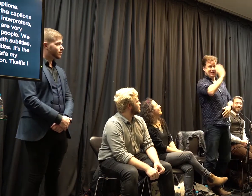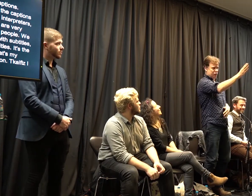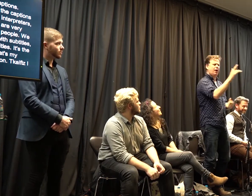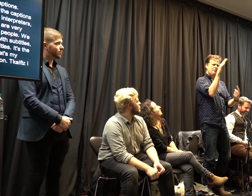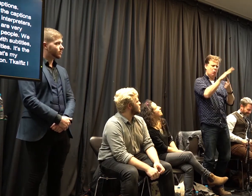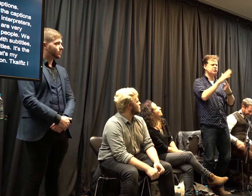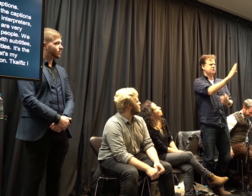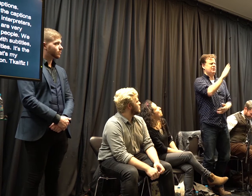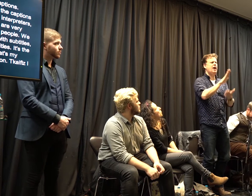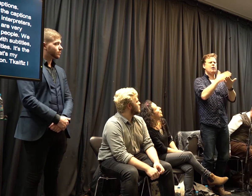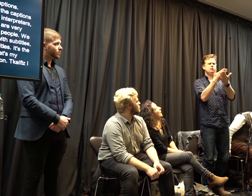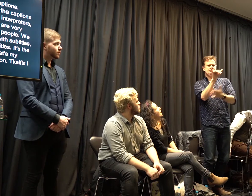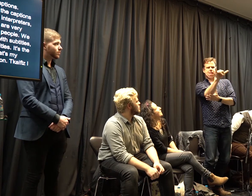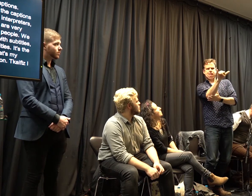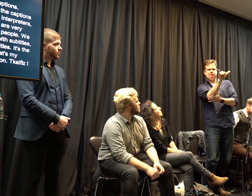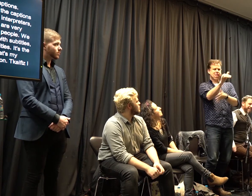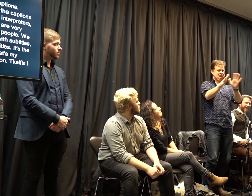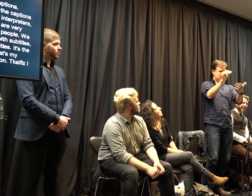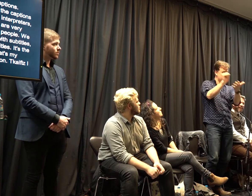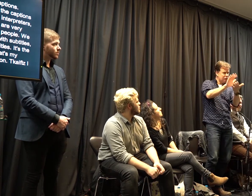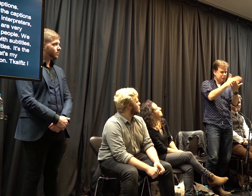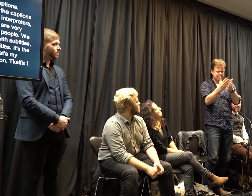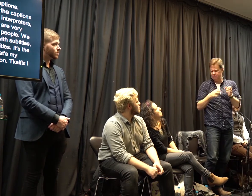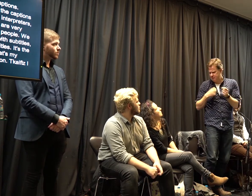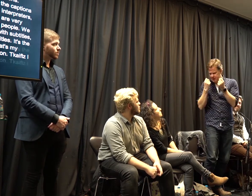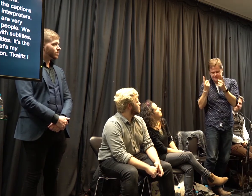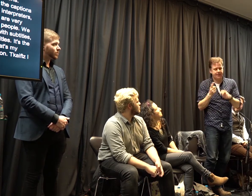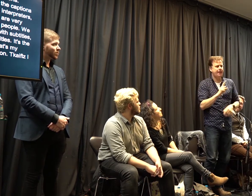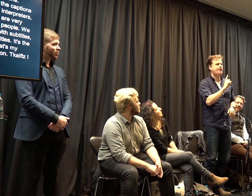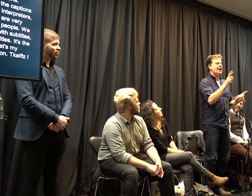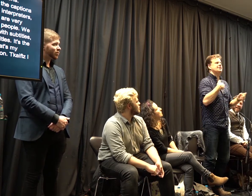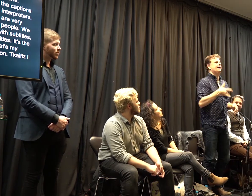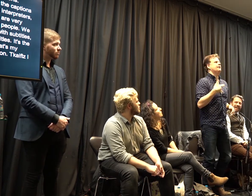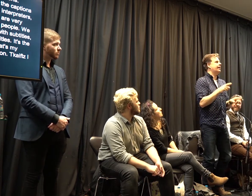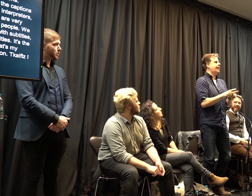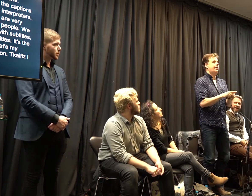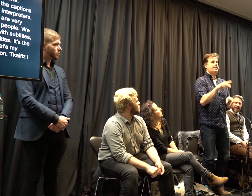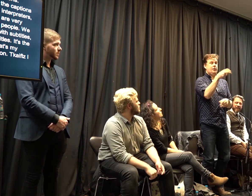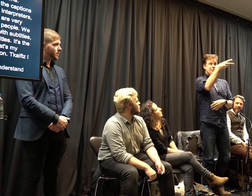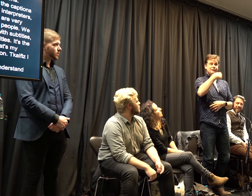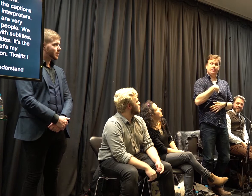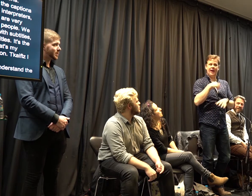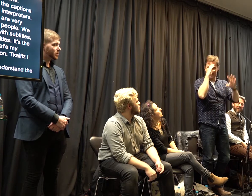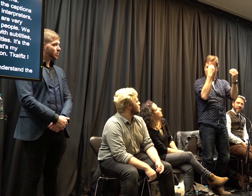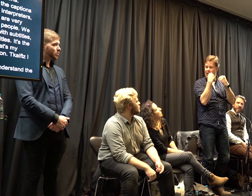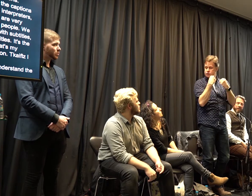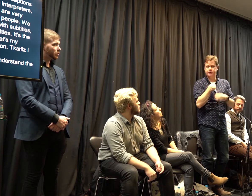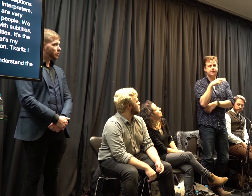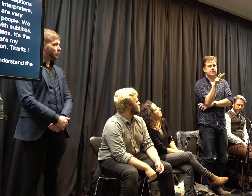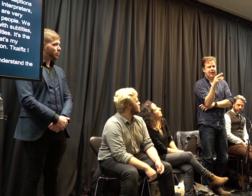I understand your point of view. I understand that it's direct and there's speculation with the right interpretation or